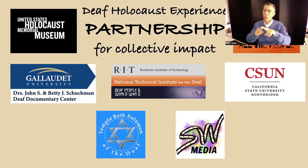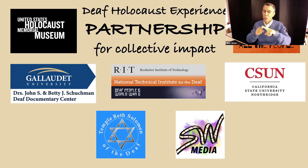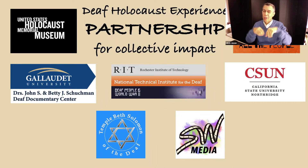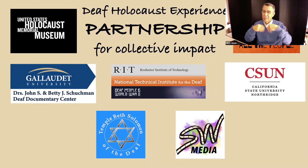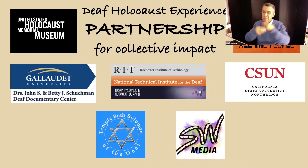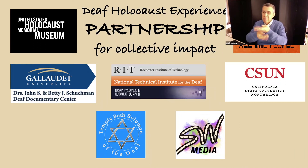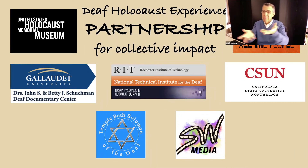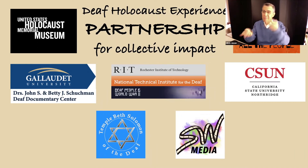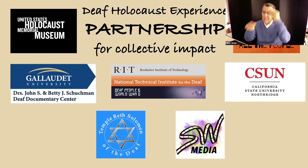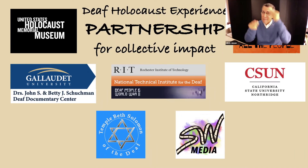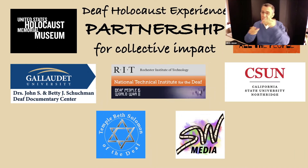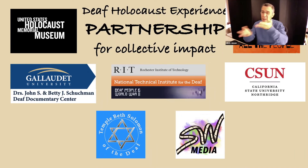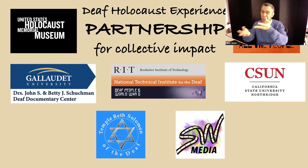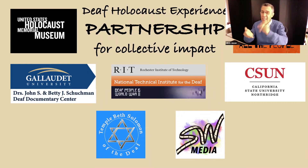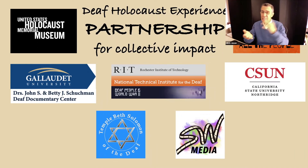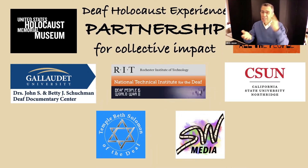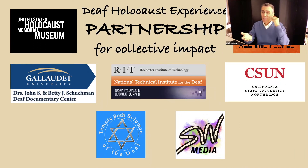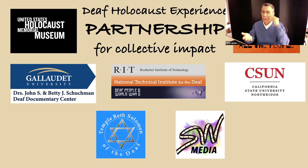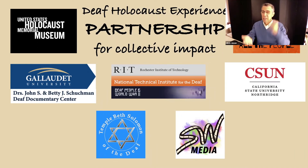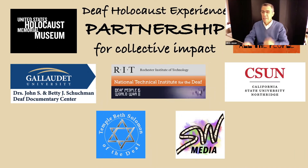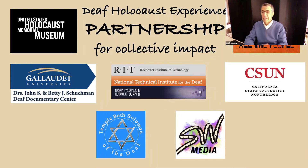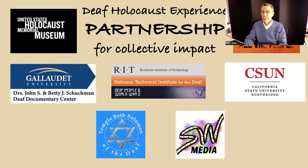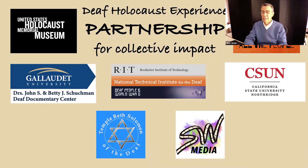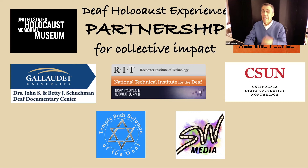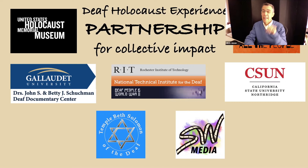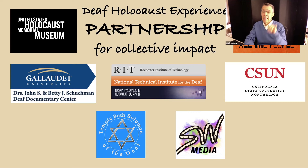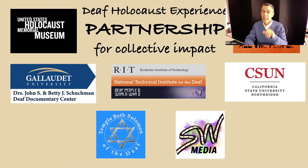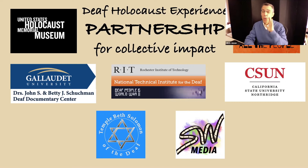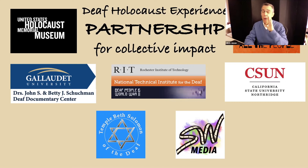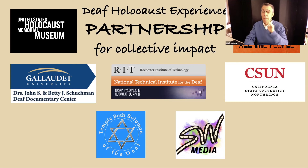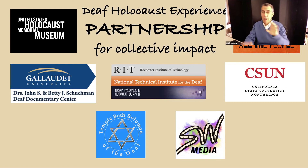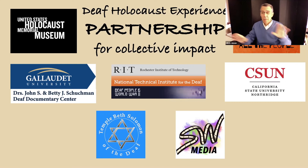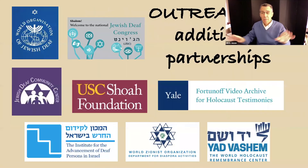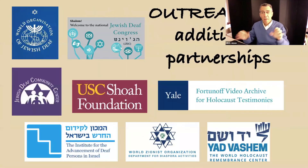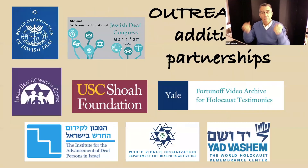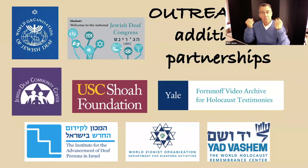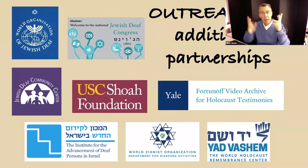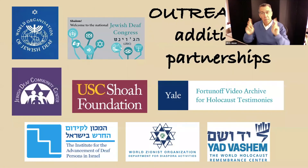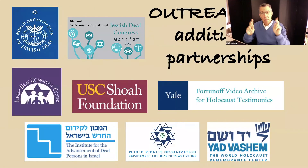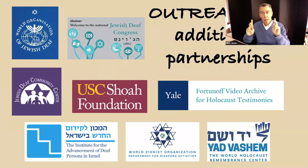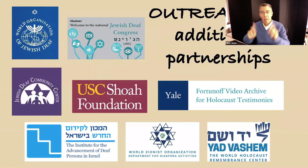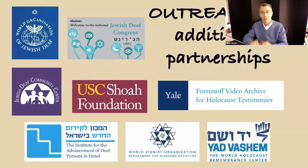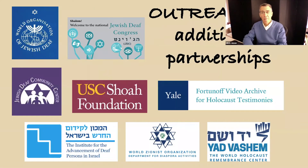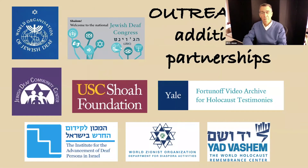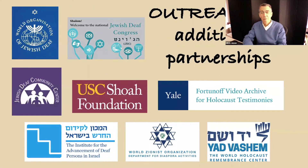this experience. This will be the labor of many. We are seeking